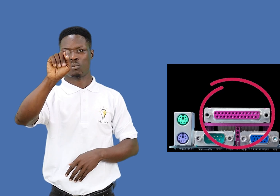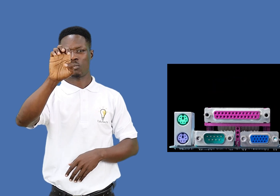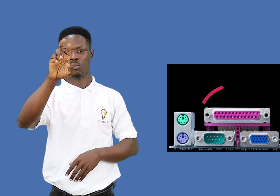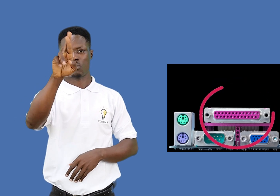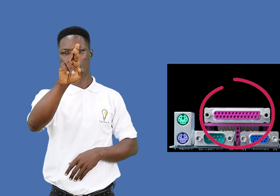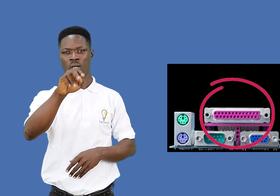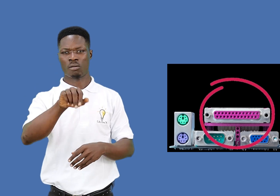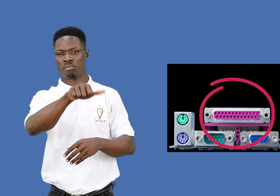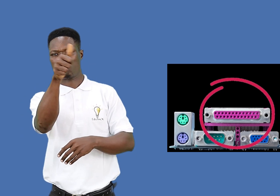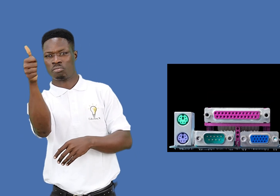Printer